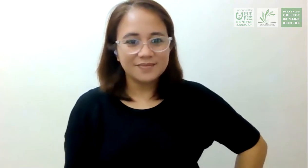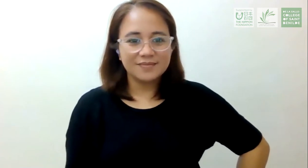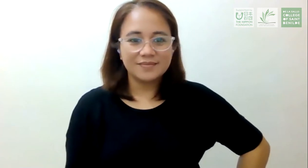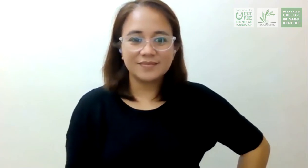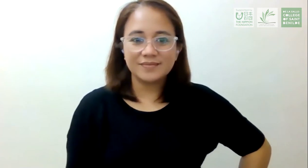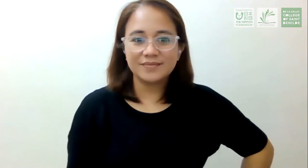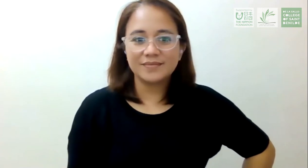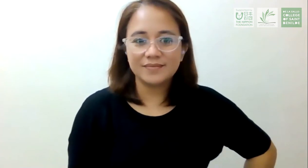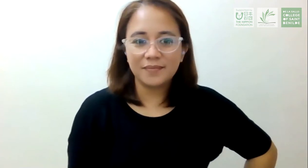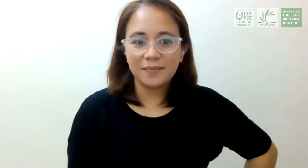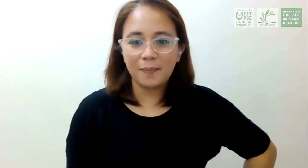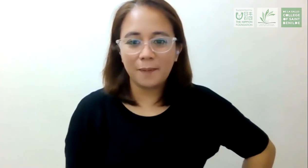Okay.